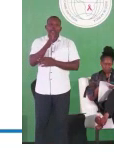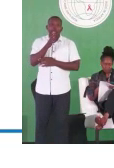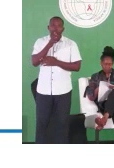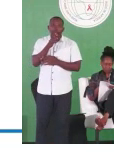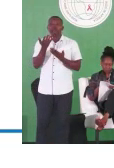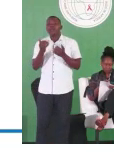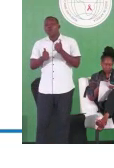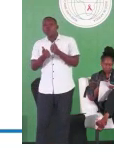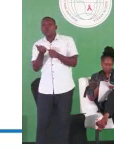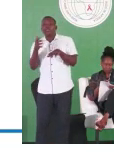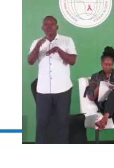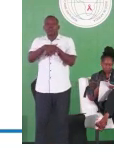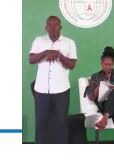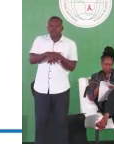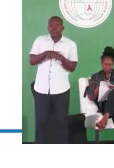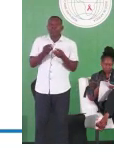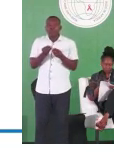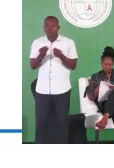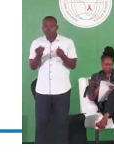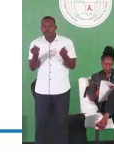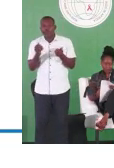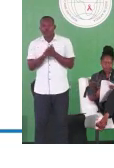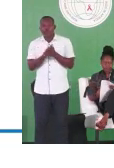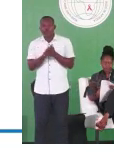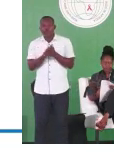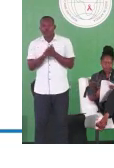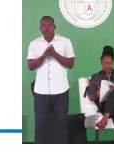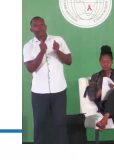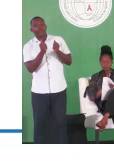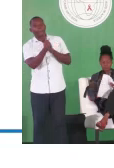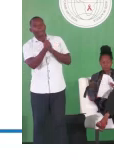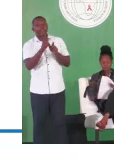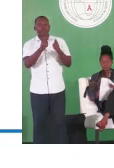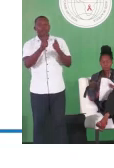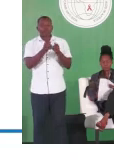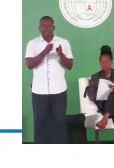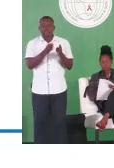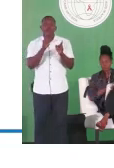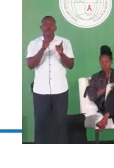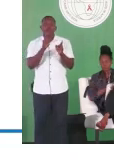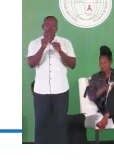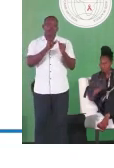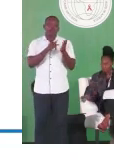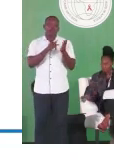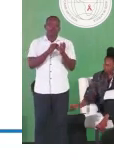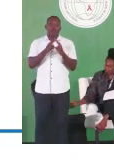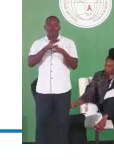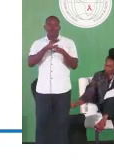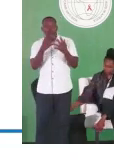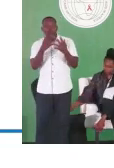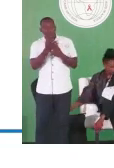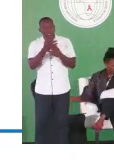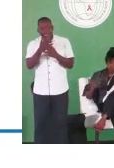includes immunization, which we talked about in the one session we just finished. And the shared features of these three